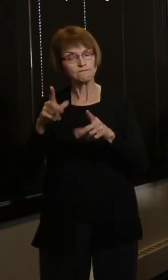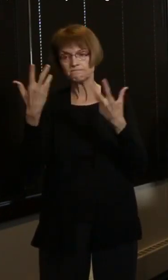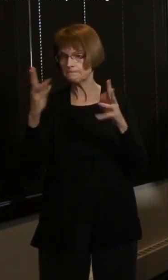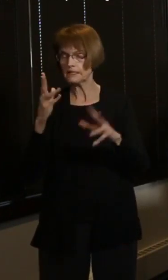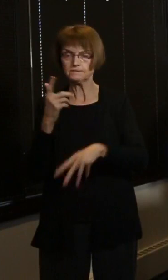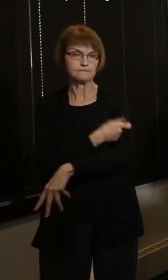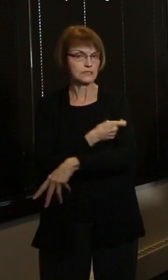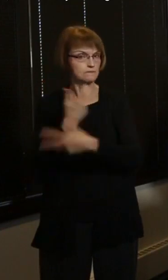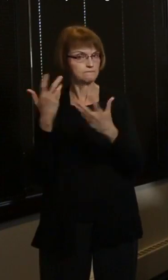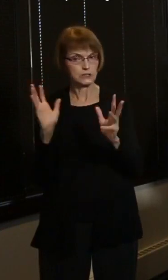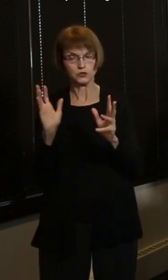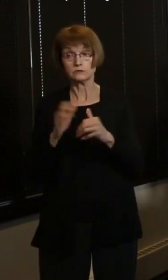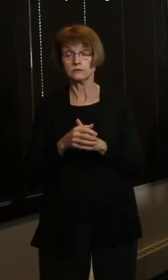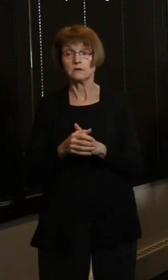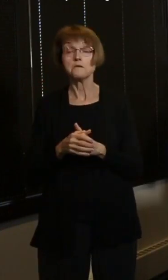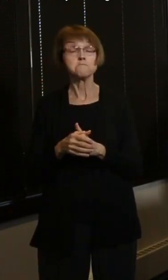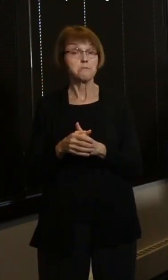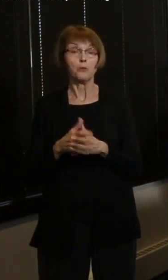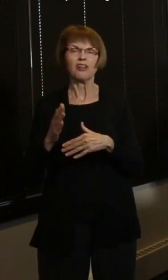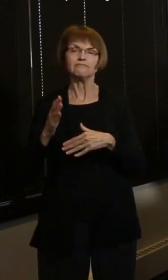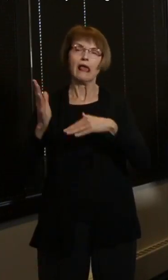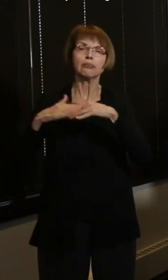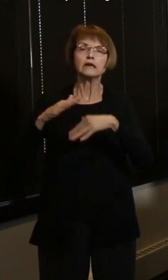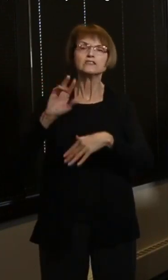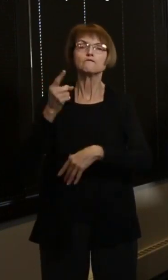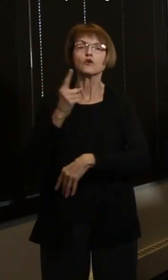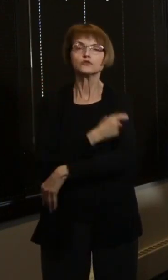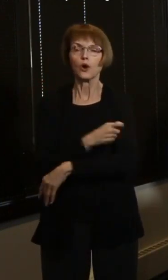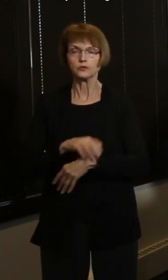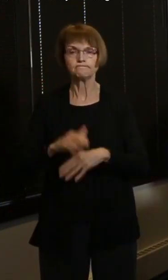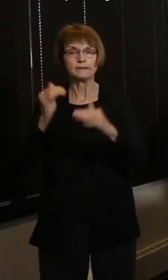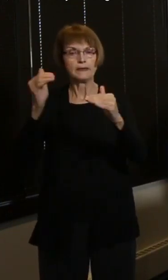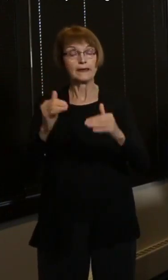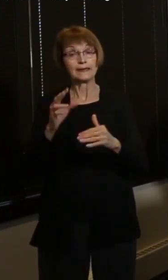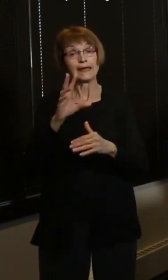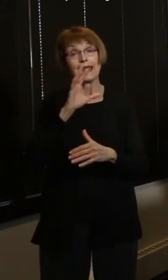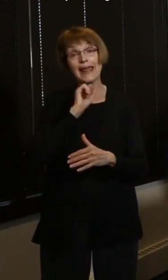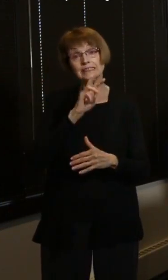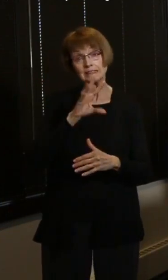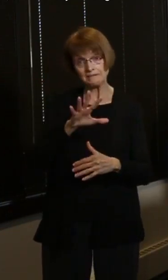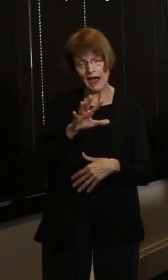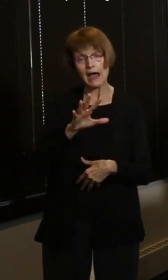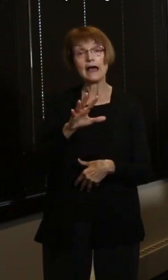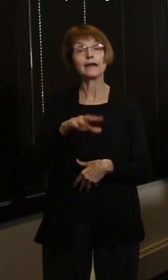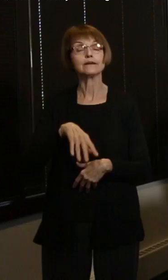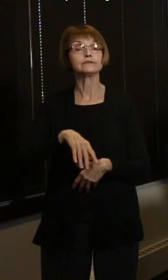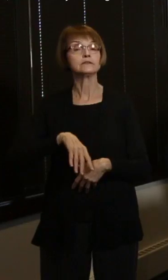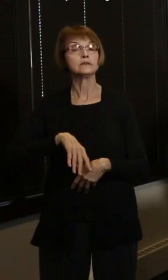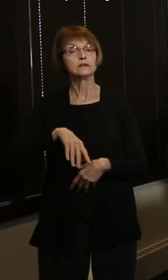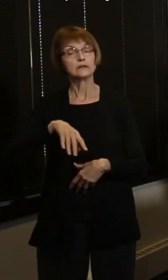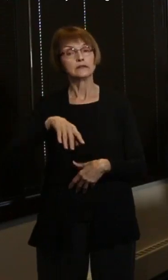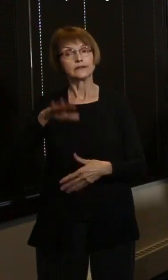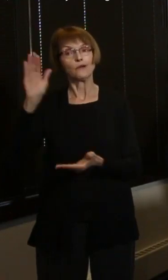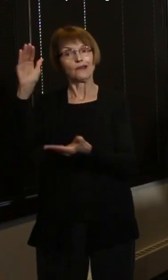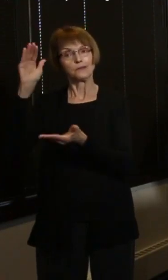their vaccinations or have had their first dose. Then it's the 65-year-olds, and then you can see it tail off after